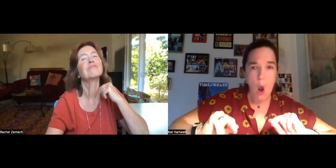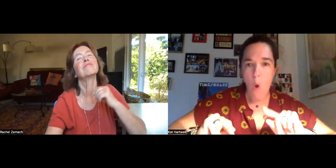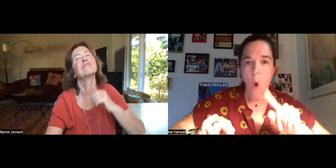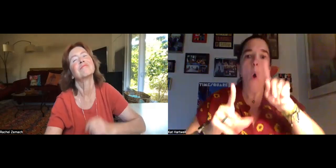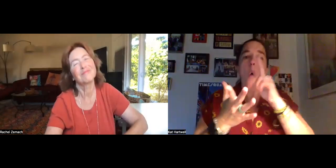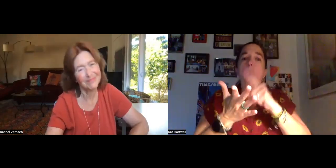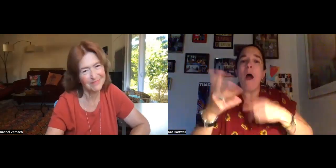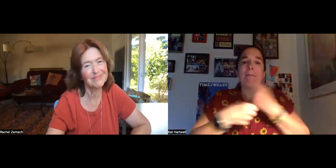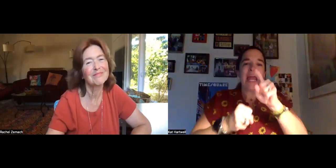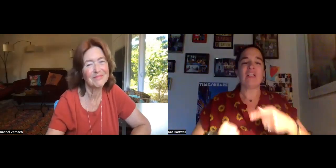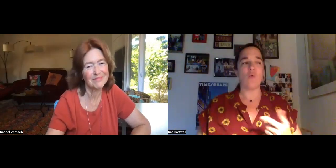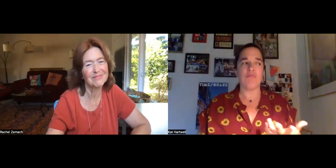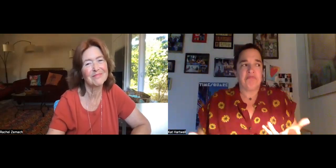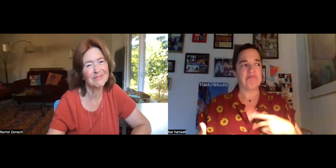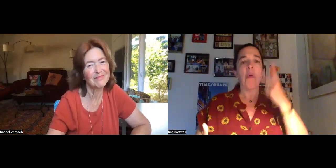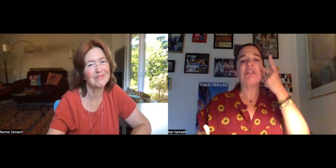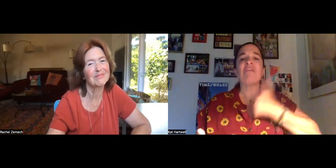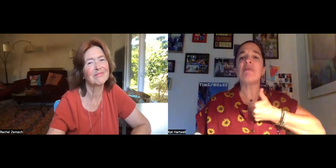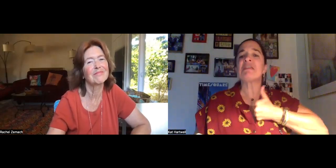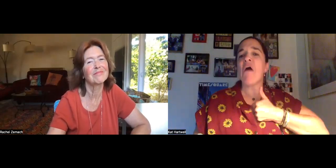No. What made you want to keep myself